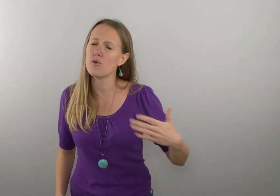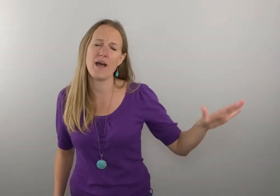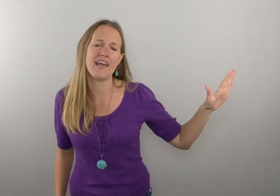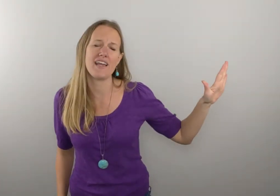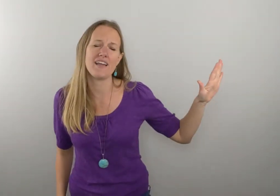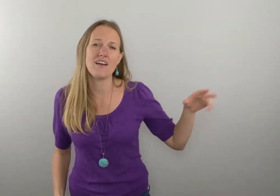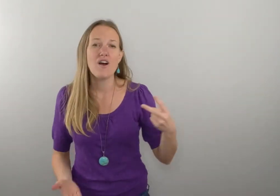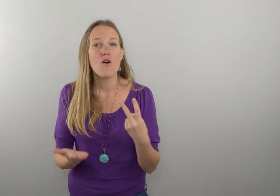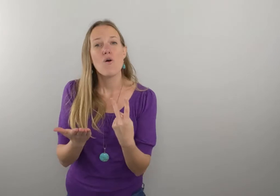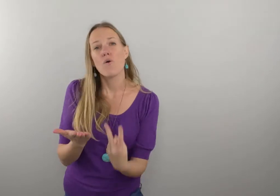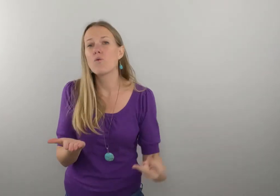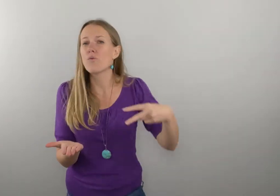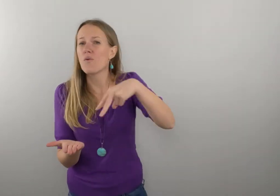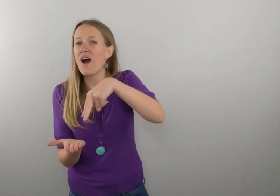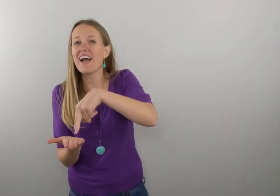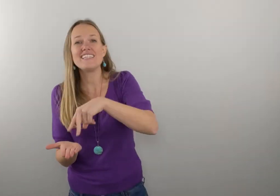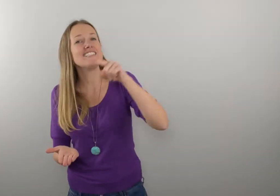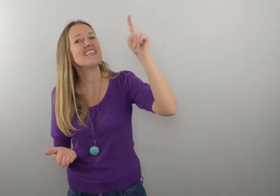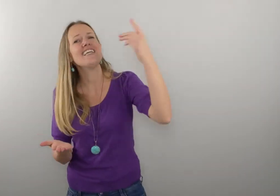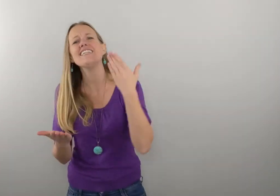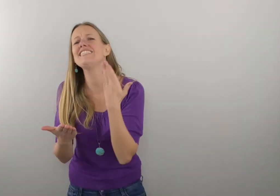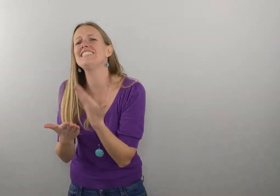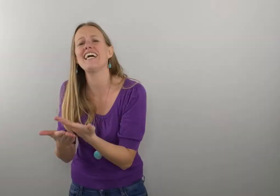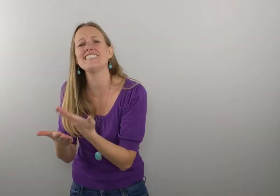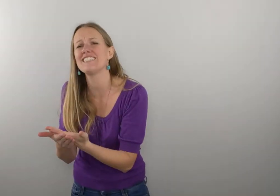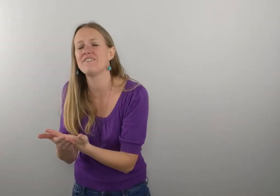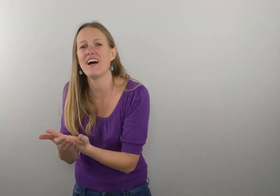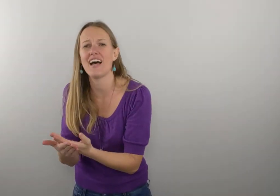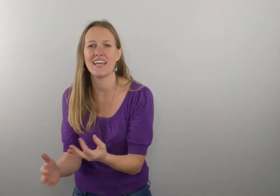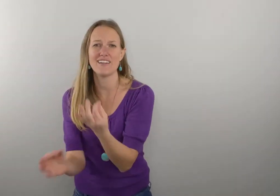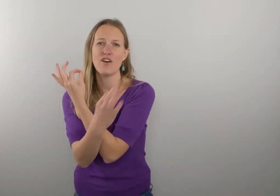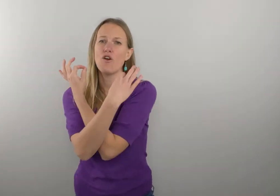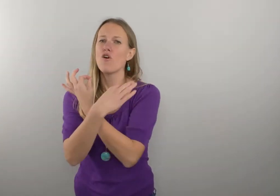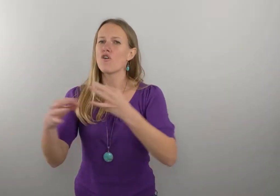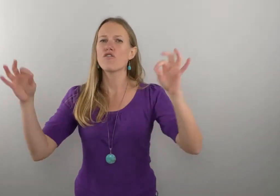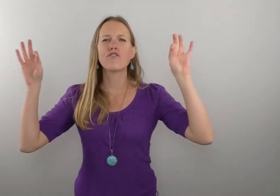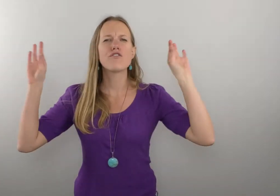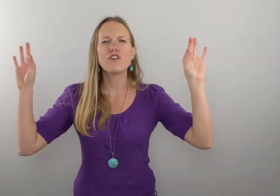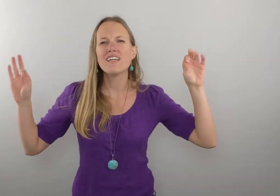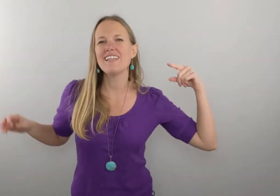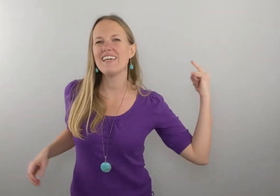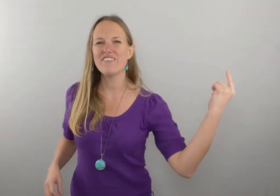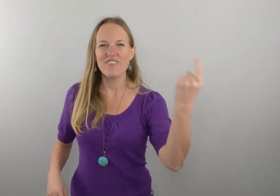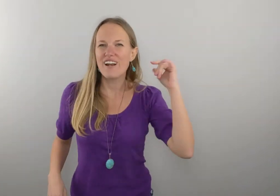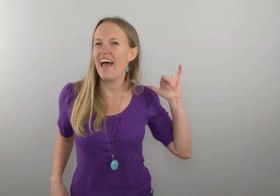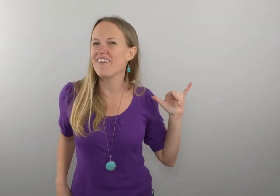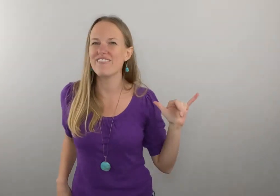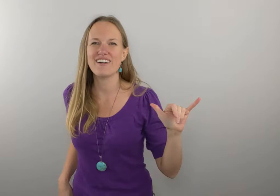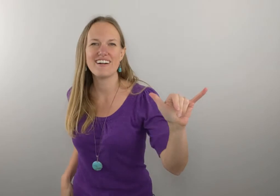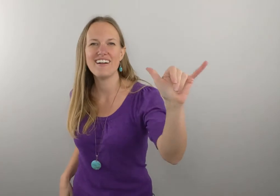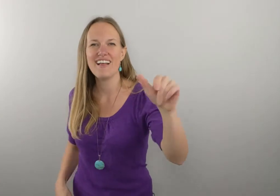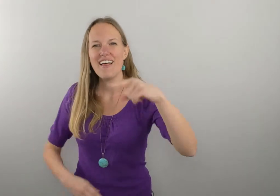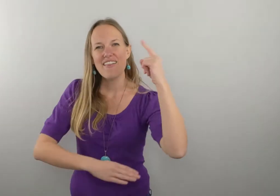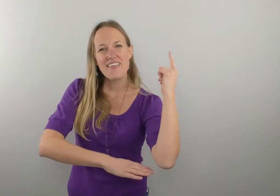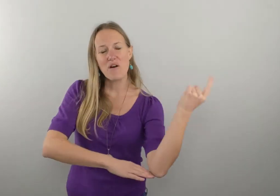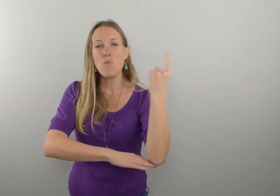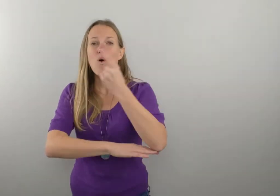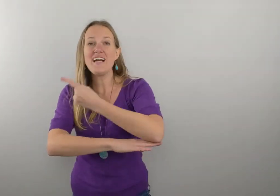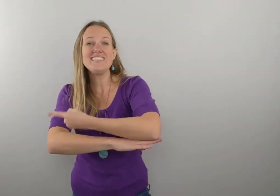away. Rising, he justified freely forever, that one